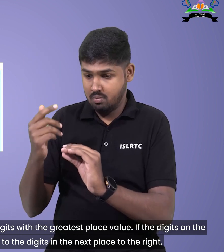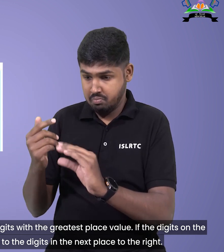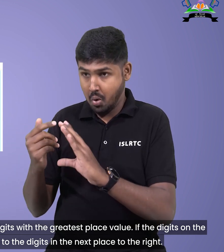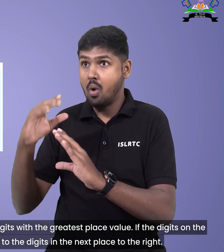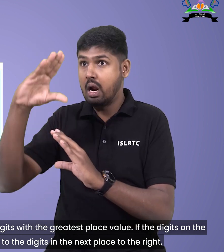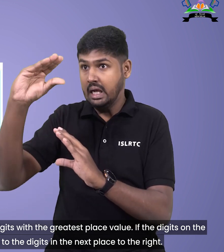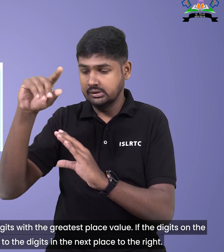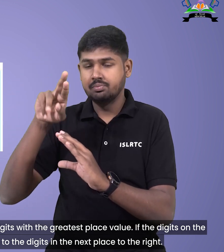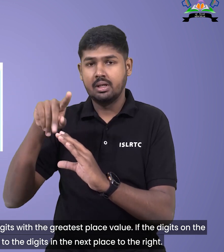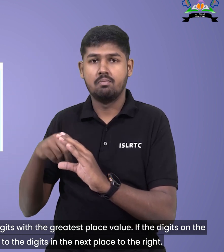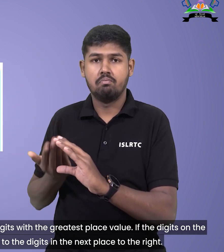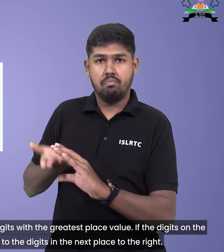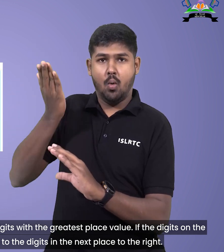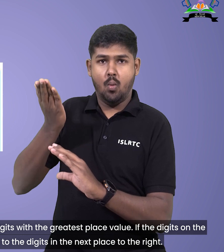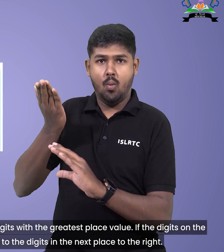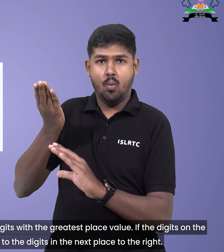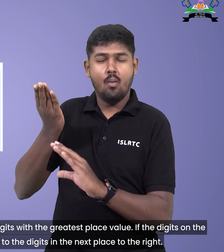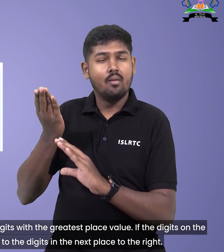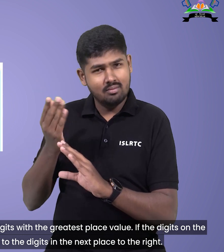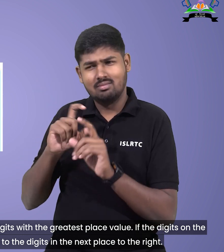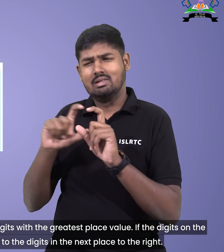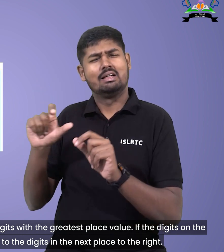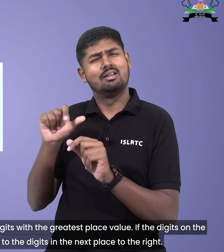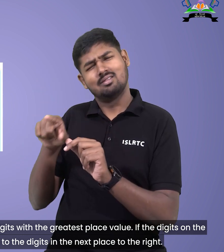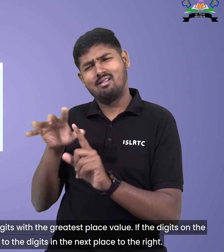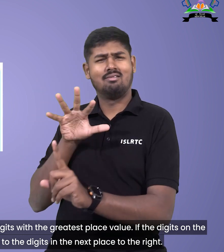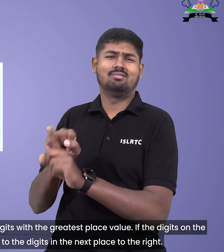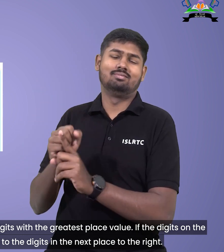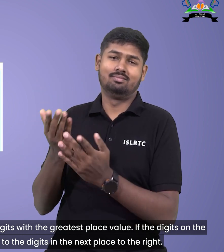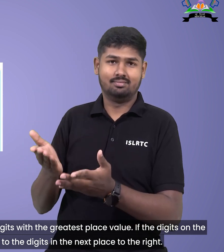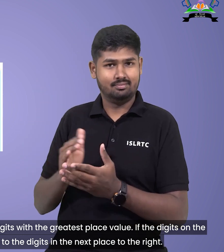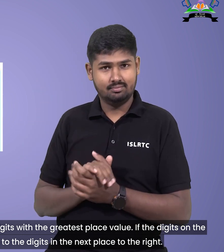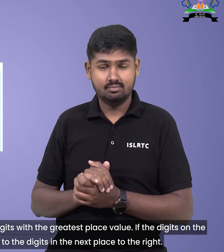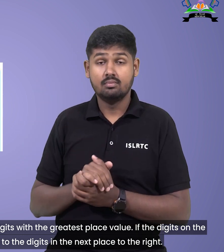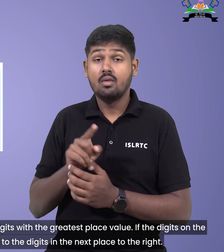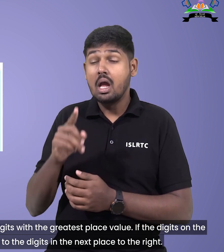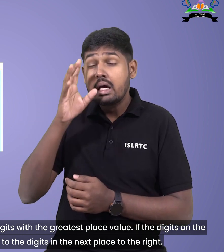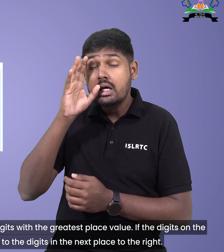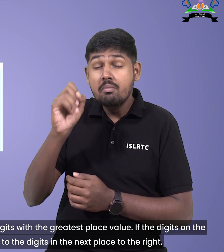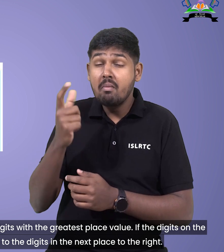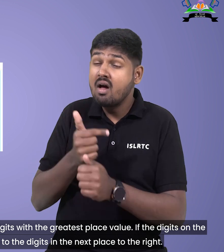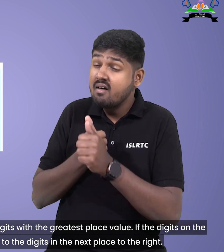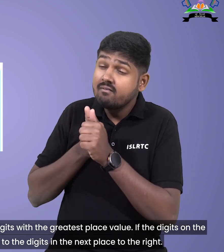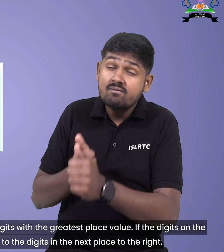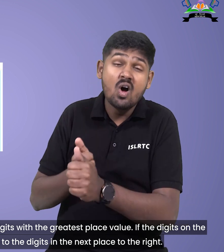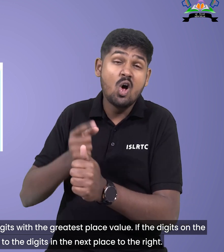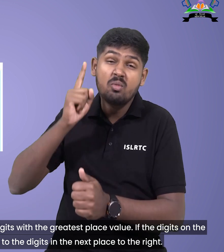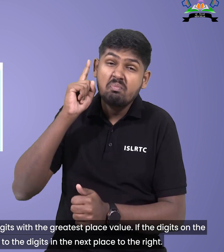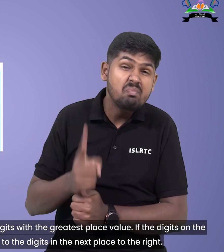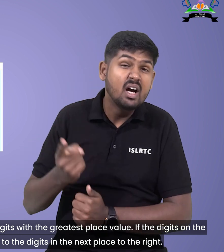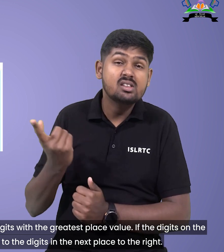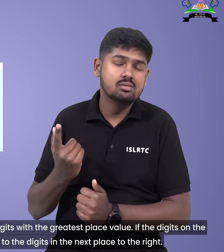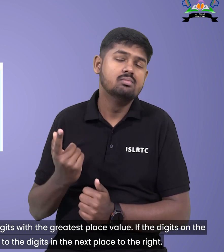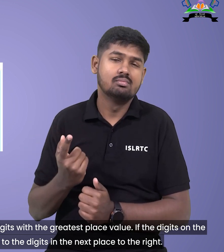greatest place value are the same, we move on to the digits in the next place to the right.